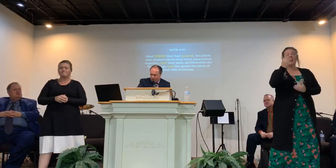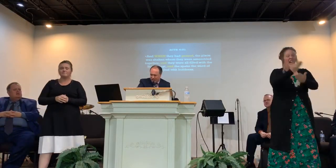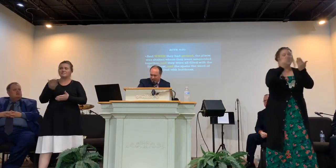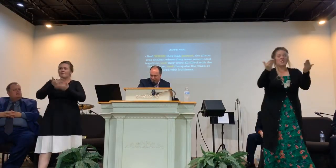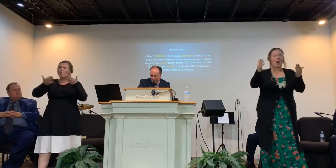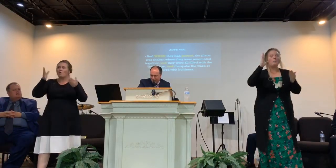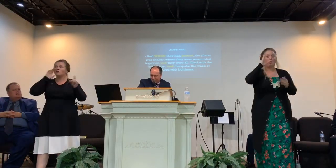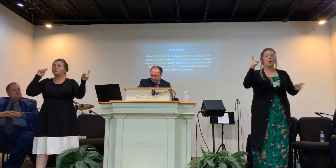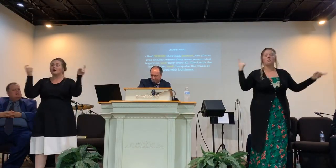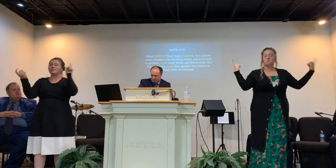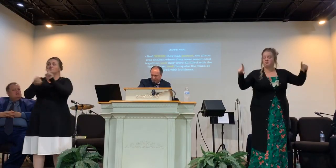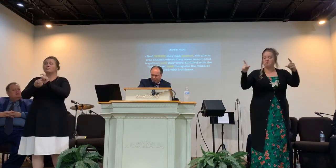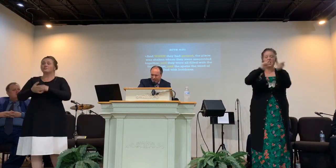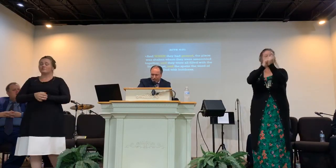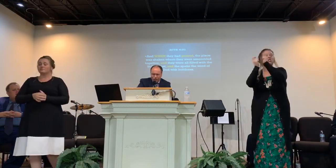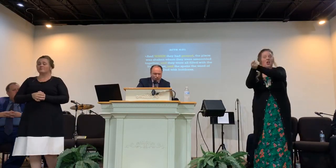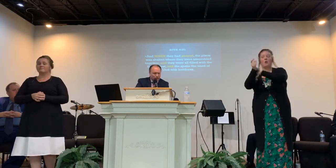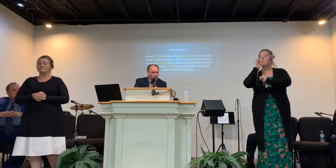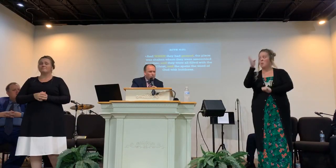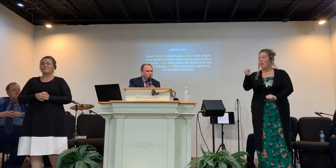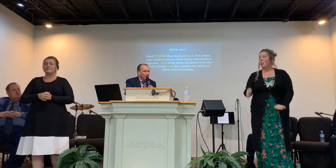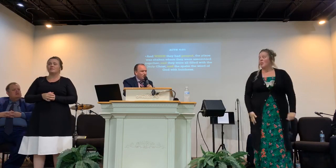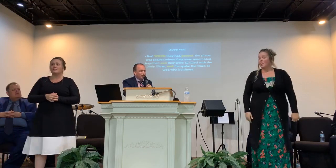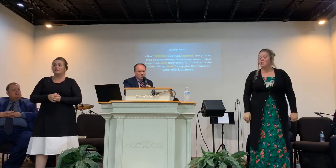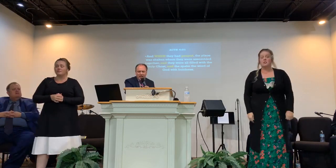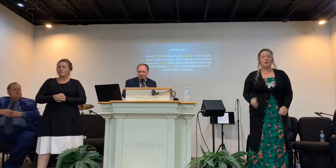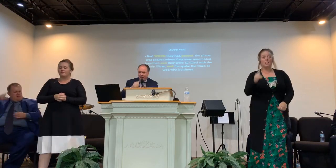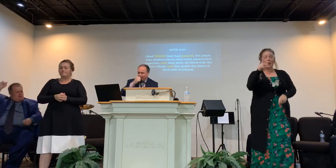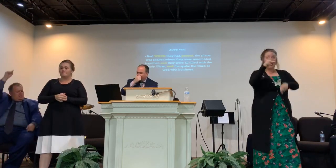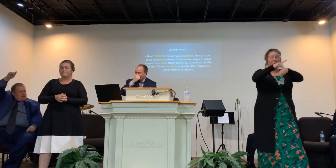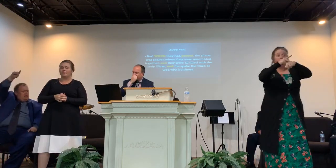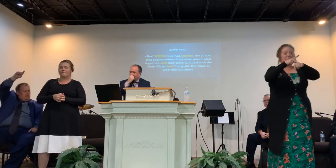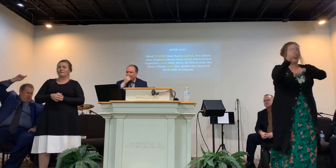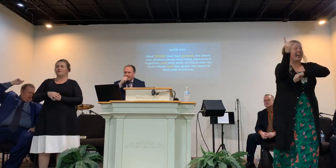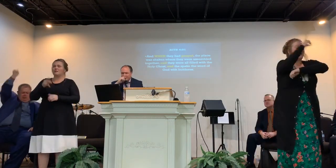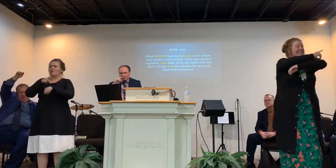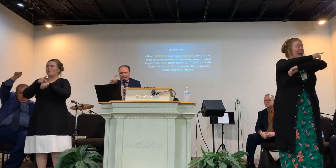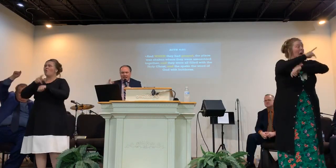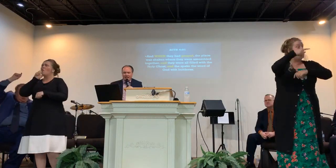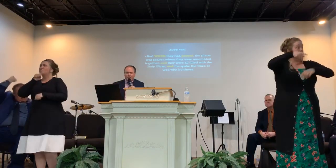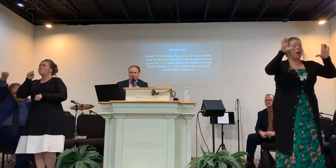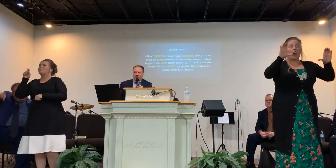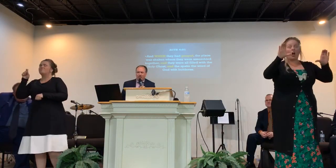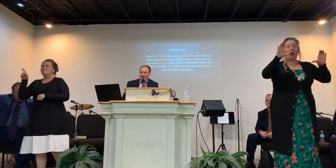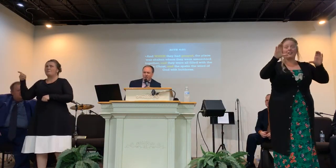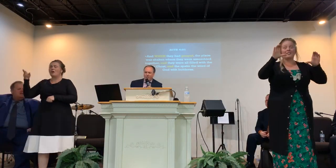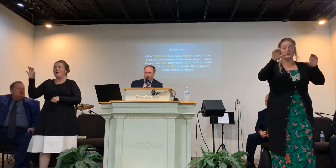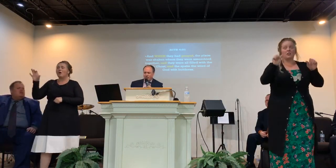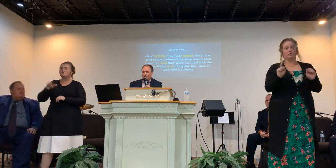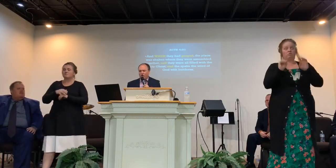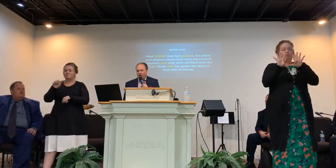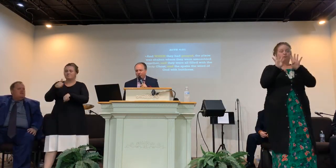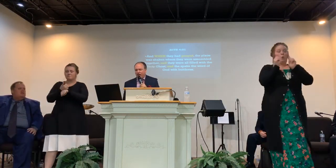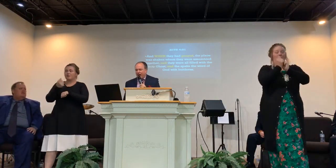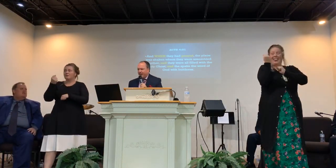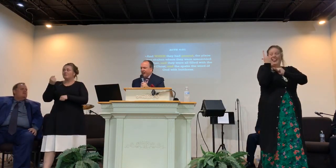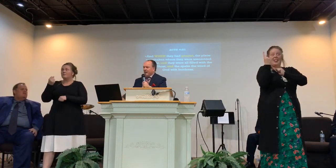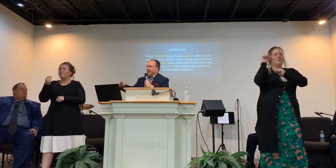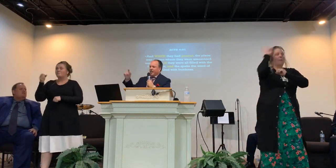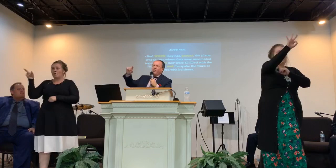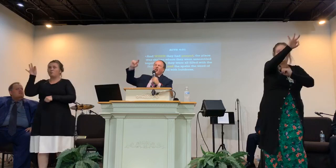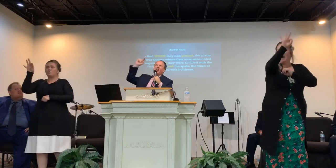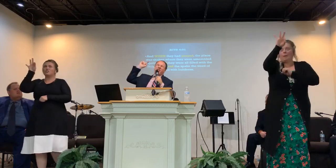something's going to change. Look at old Peter on the day of Pentecost, standing up with the 11, preaching the word of